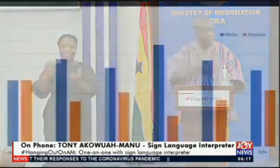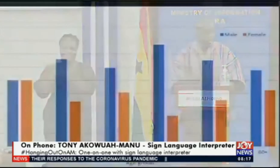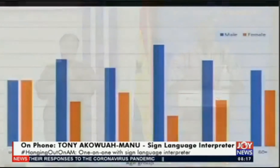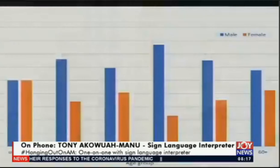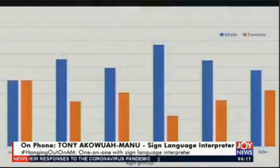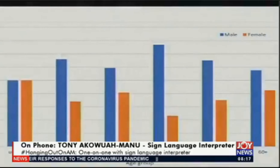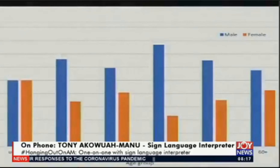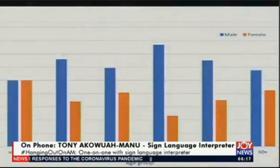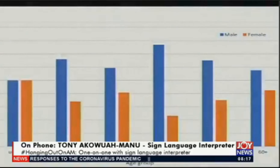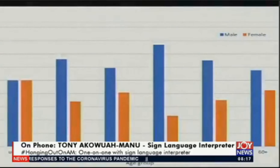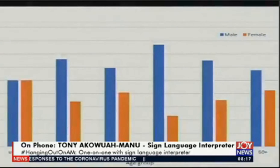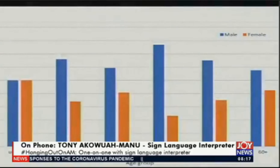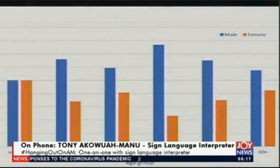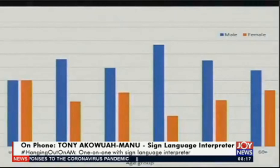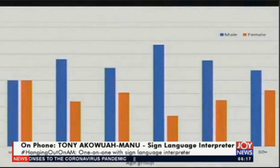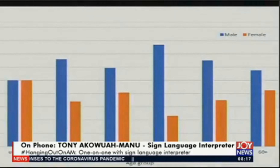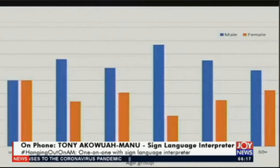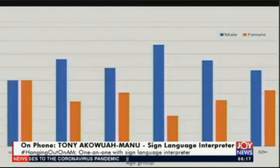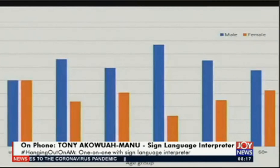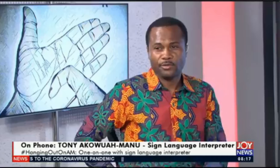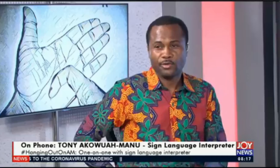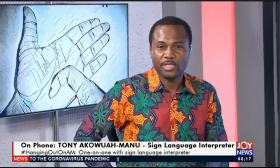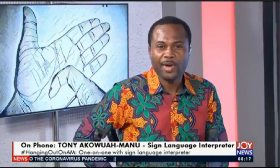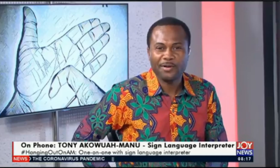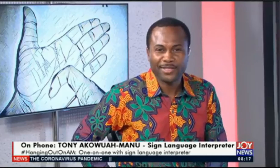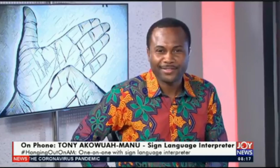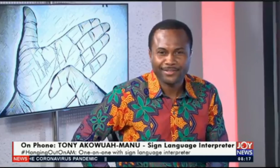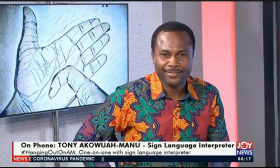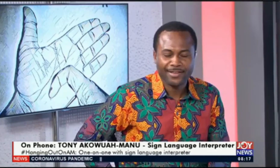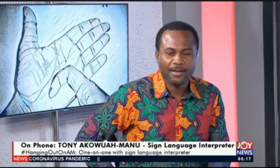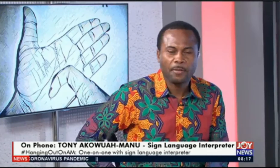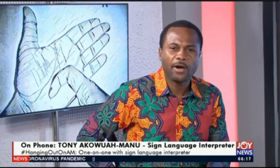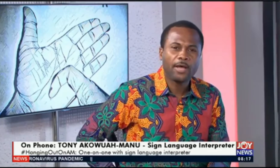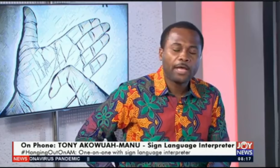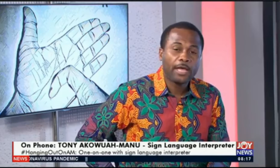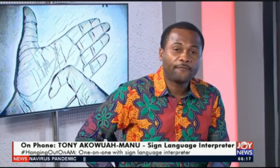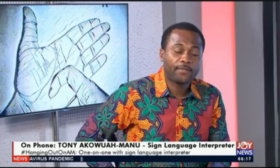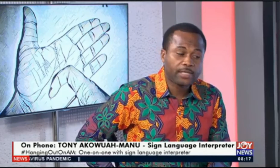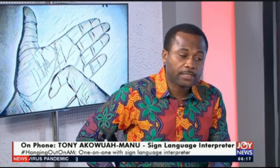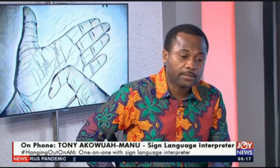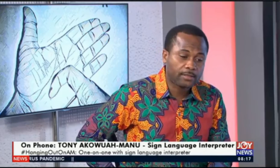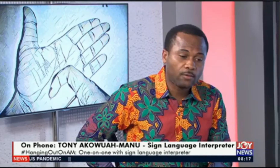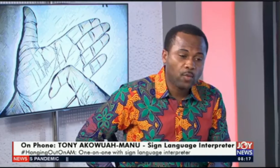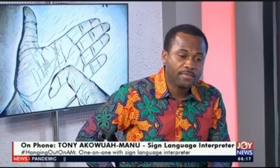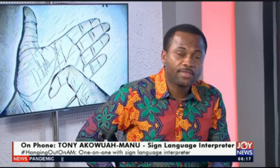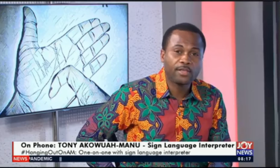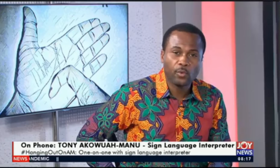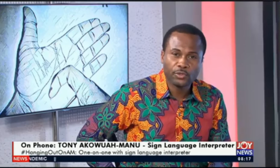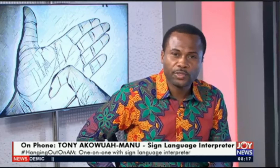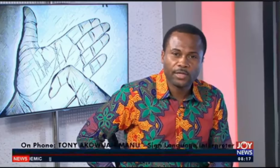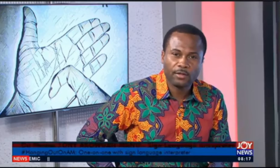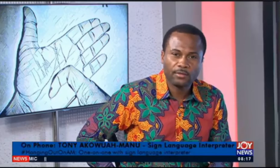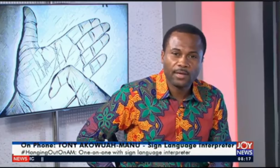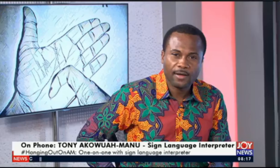language. Charlie, Tony, you guys, you inspire me. Yeah, but if there's one thing you